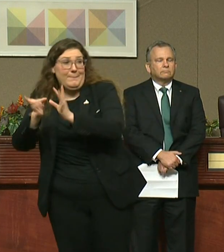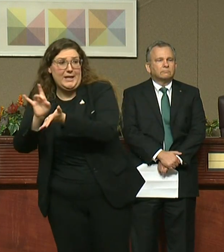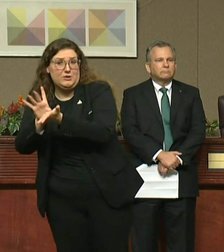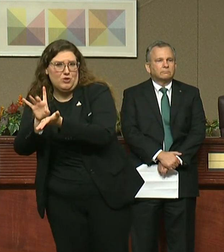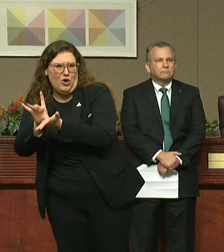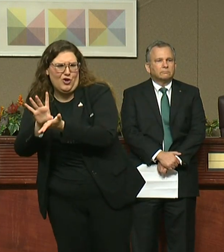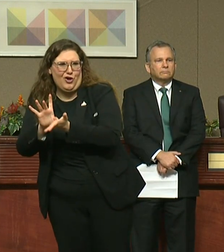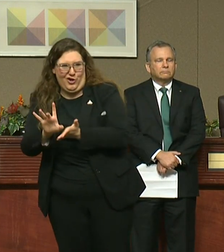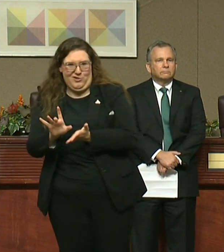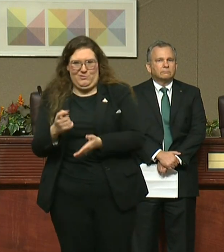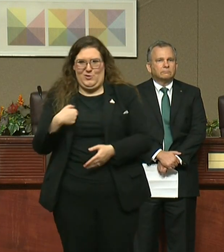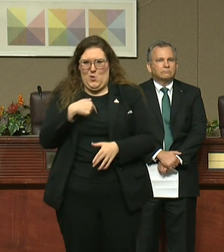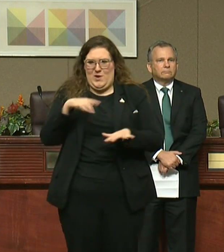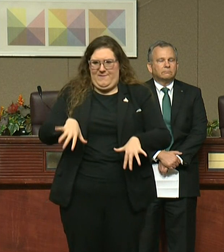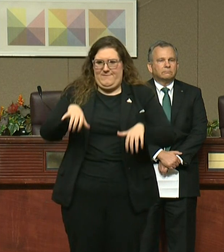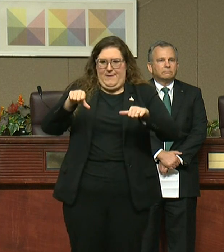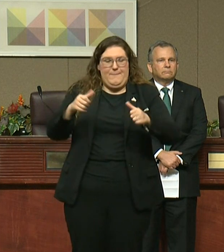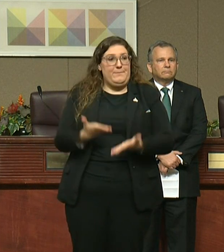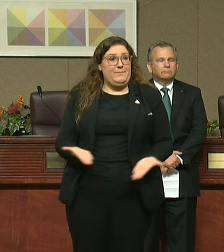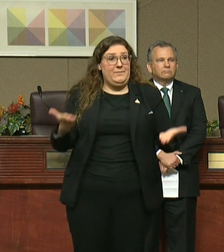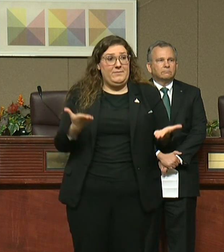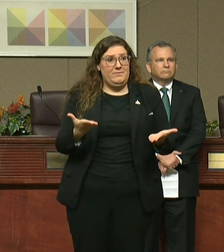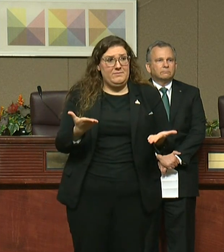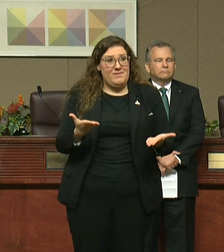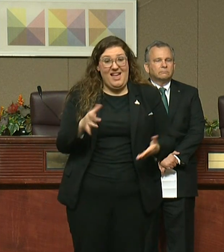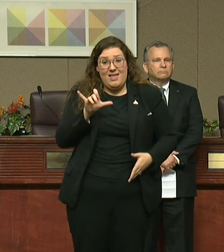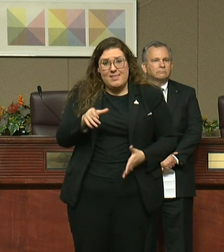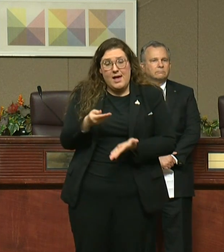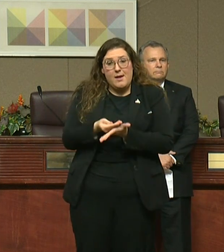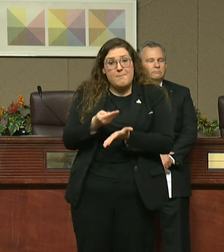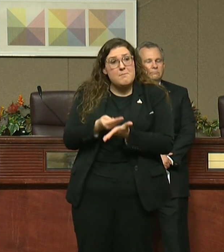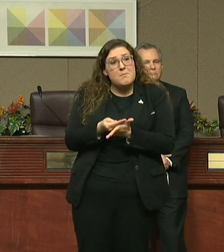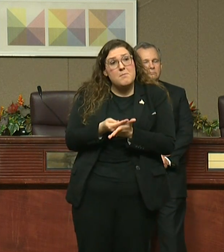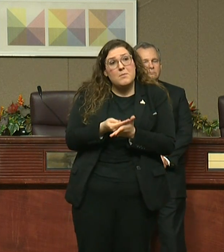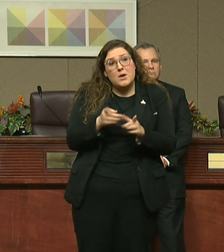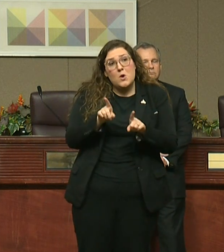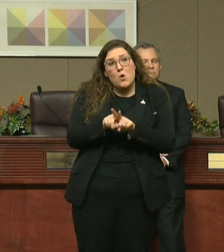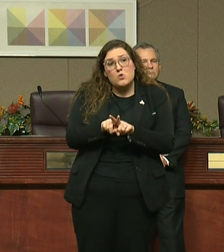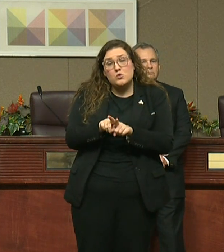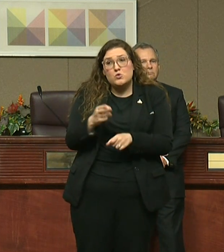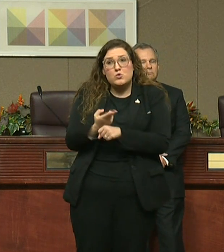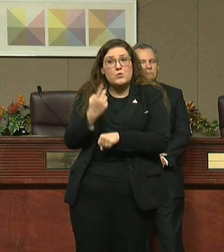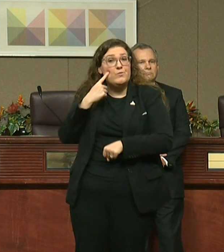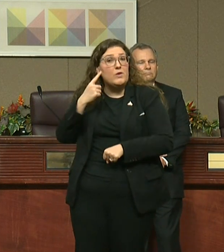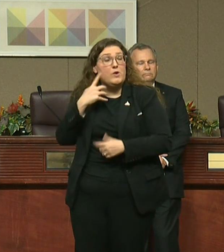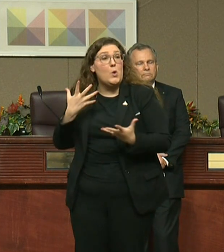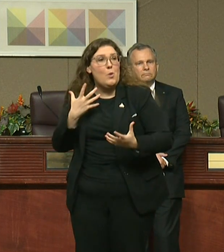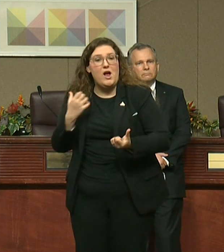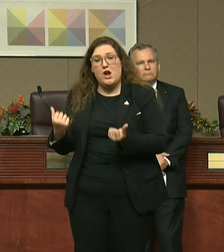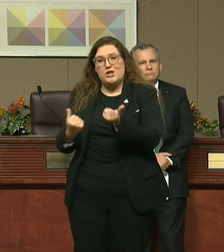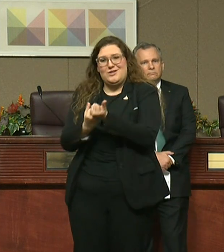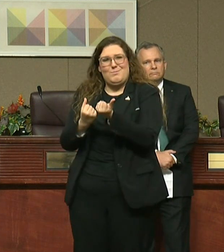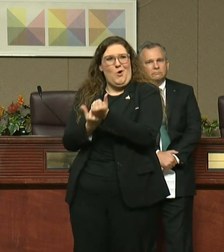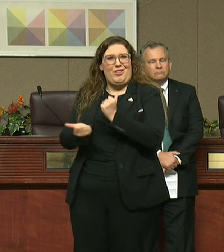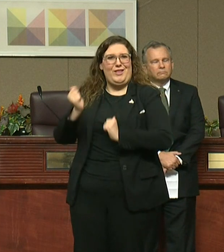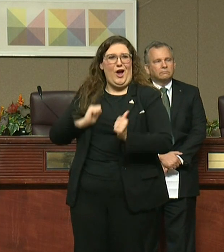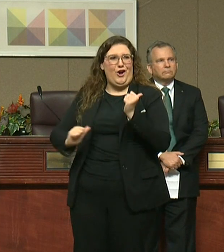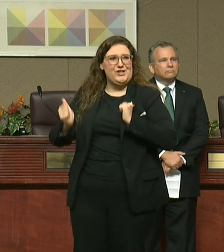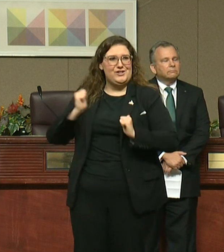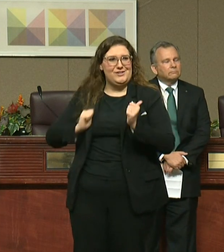to support the arts here within our community, where some of the